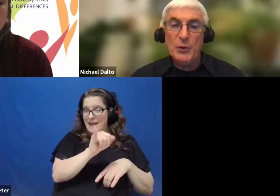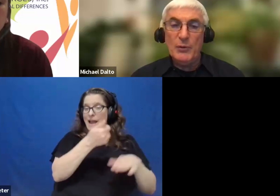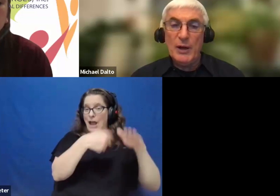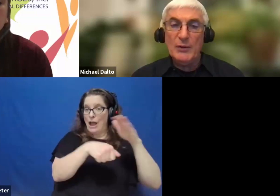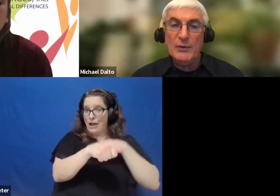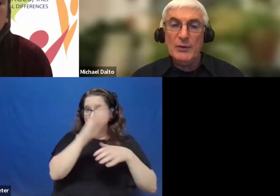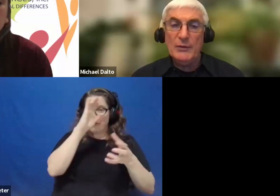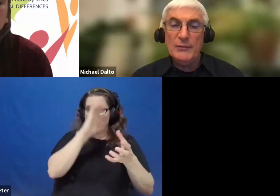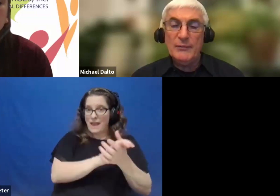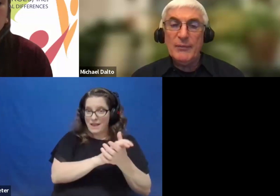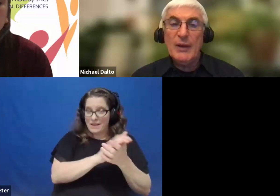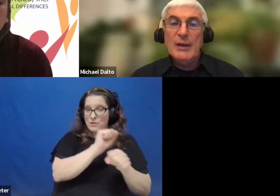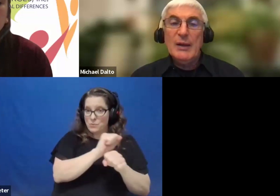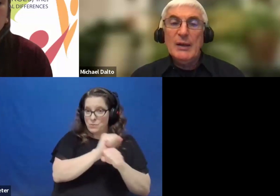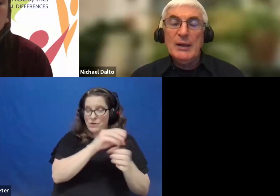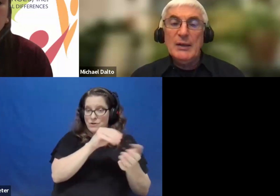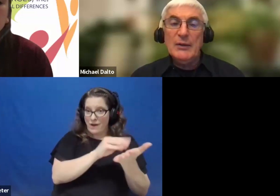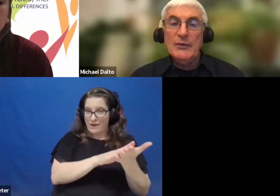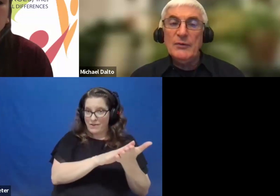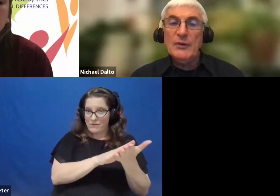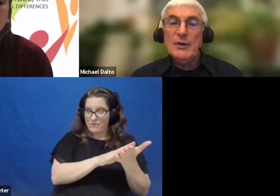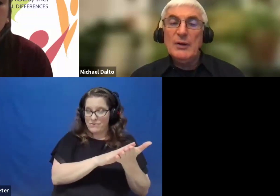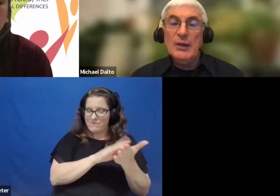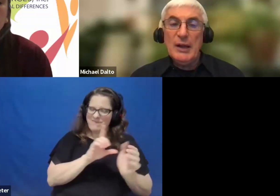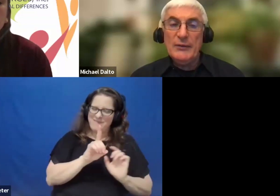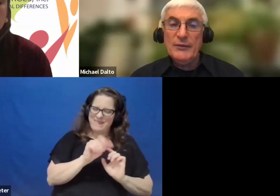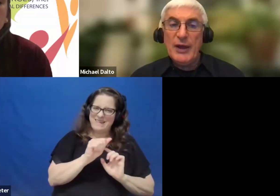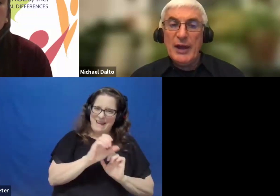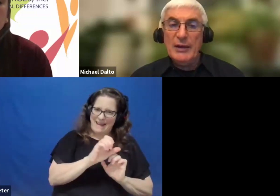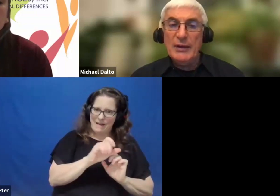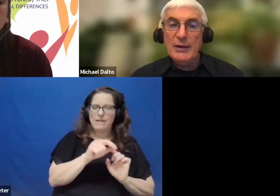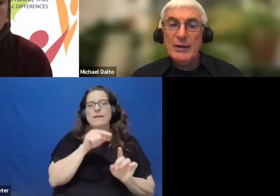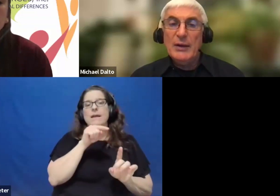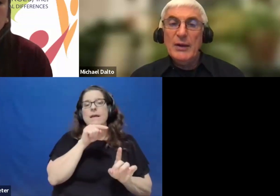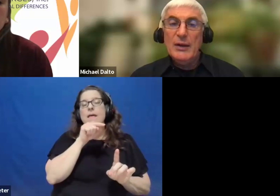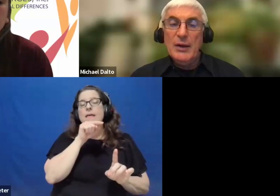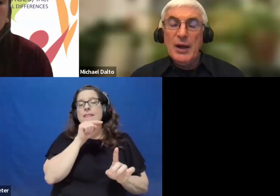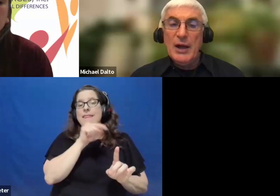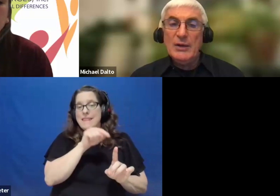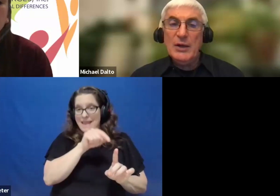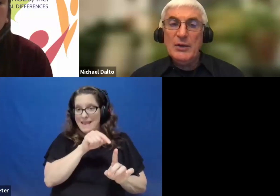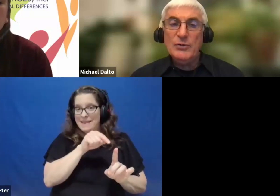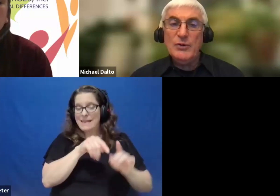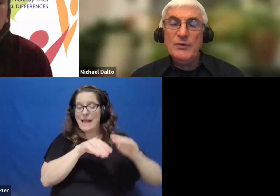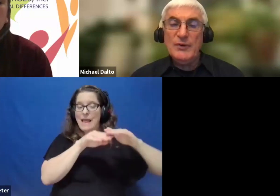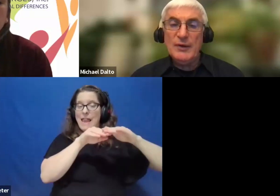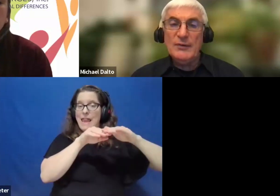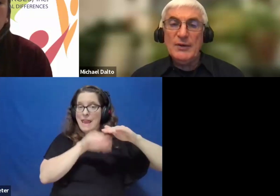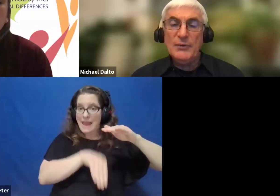husband's work record is less than